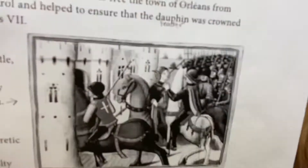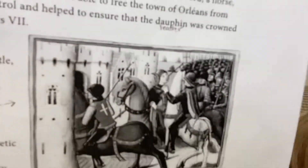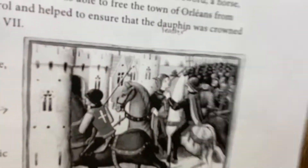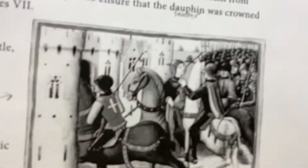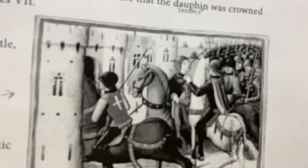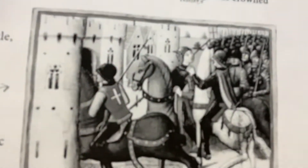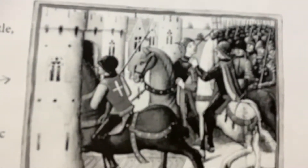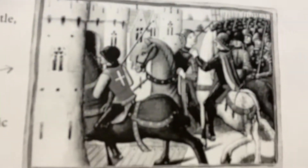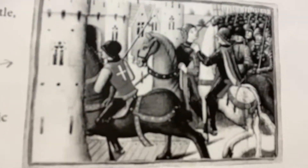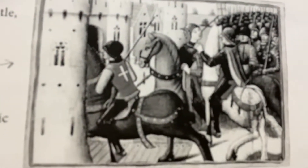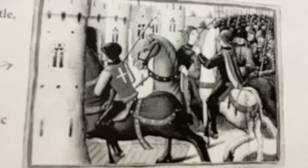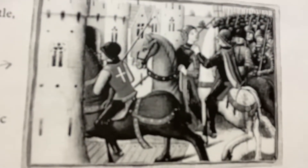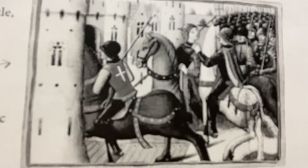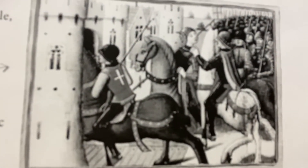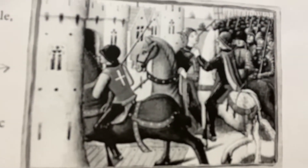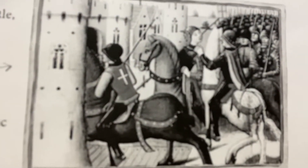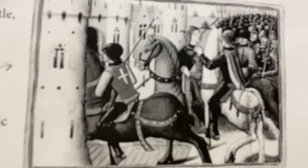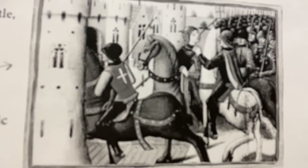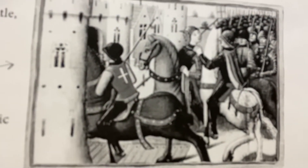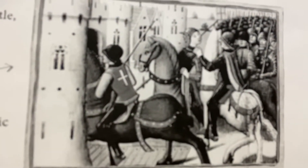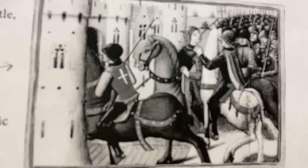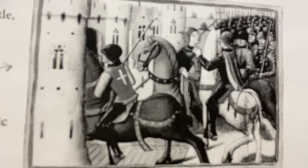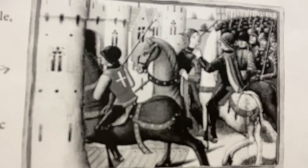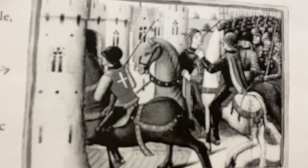Charles VII.